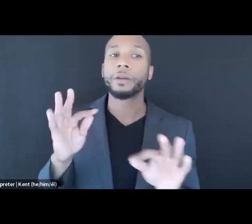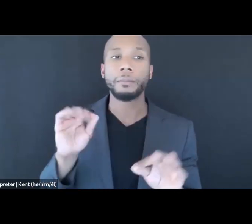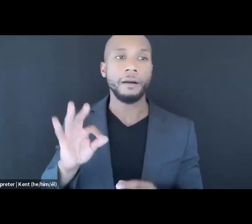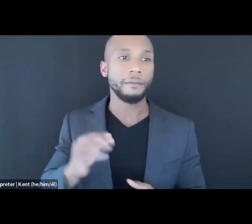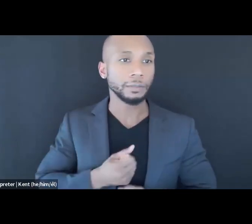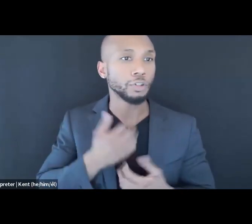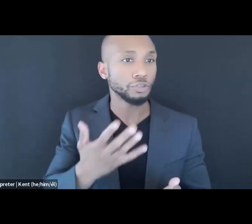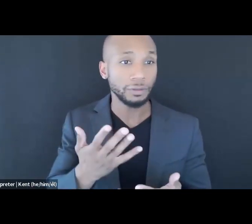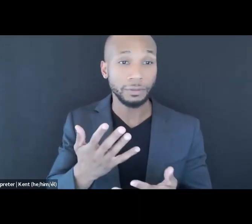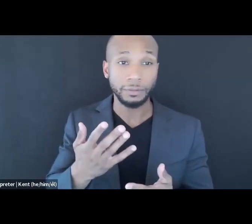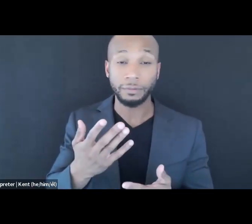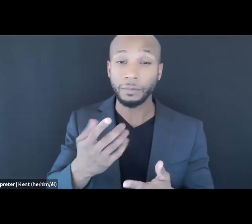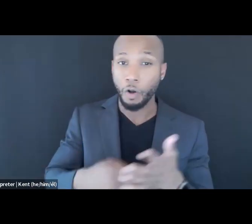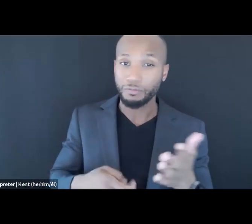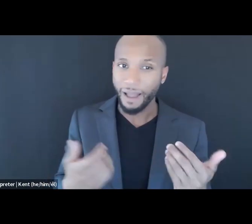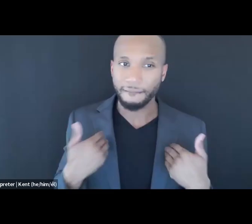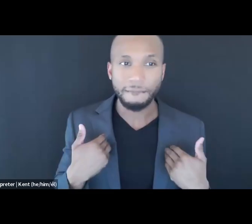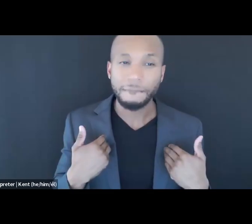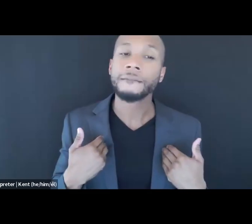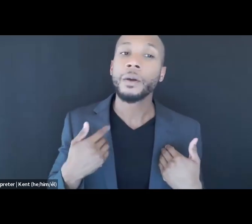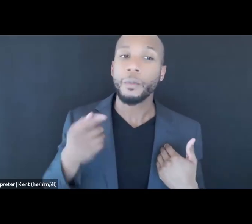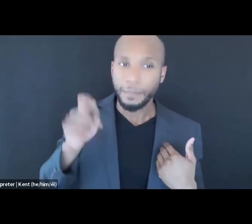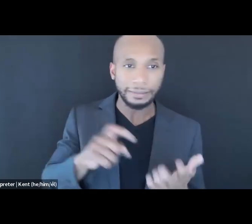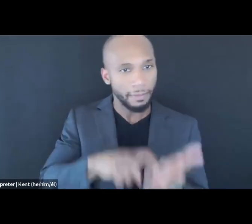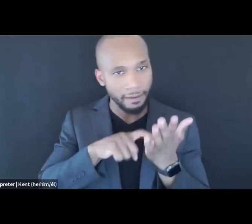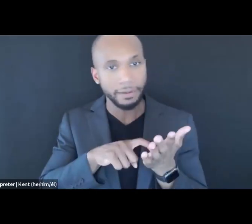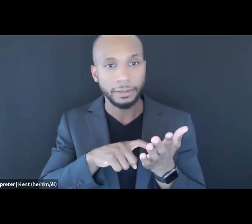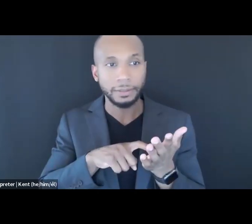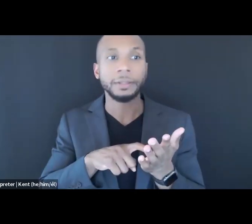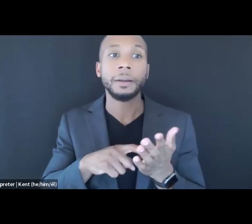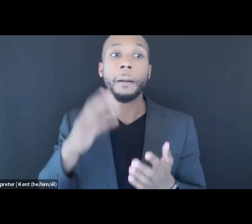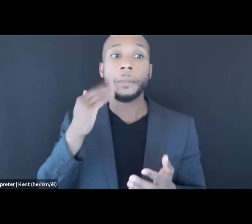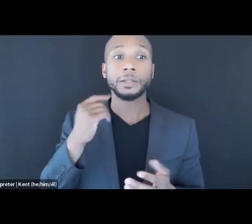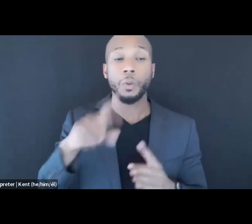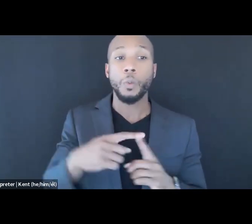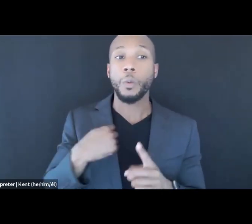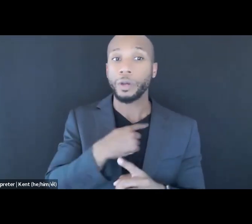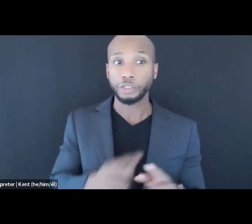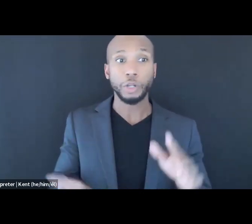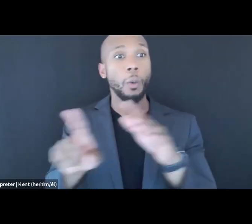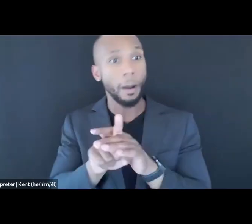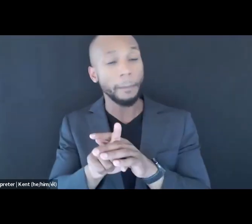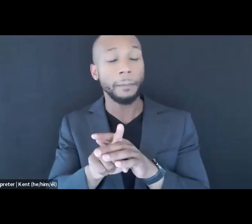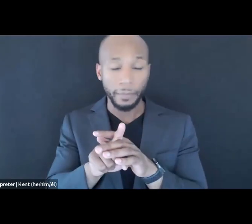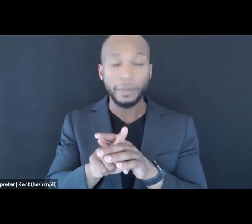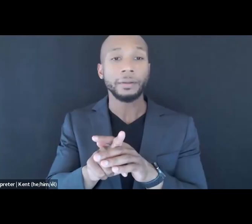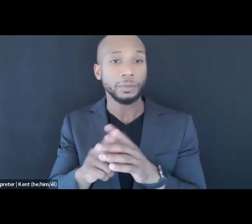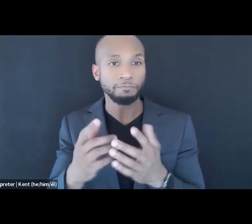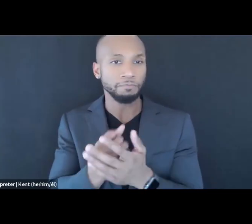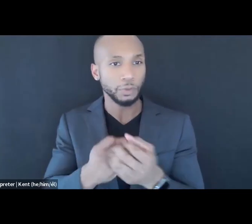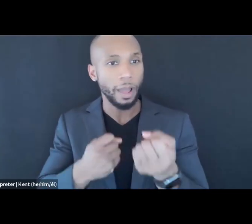expression is not free. We must demand it. Because when we show up and begin to